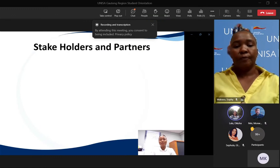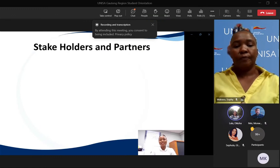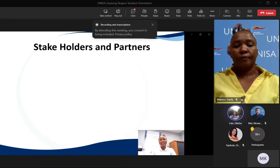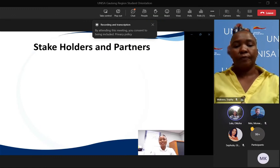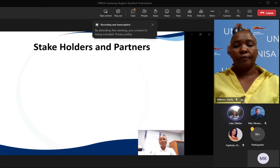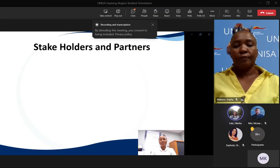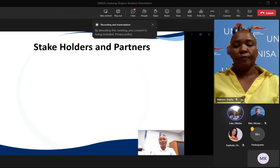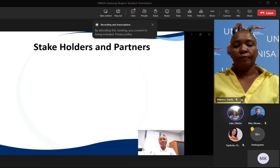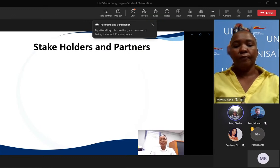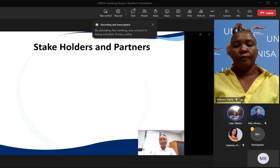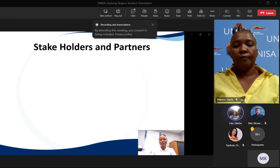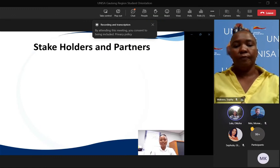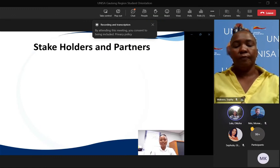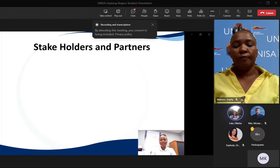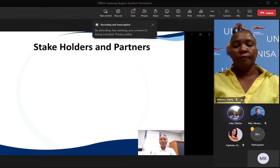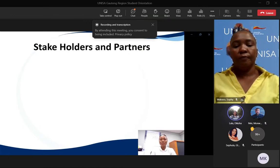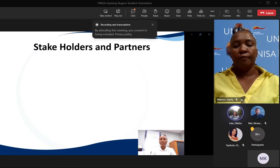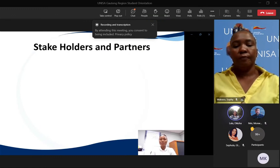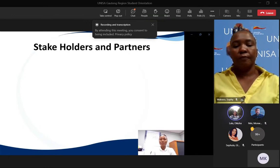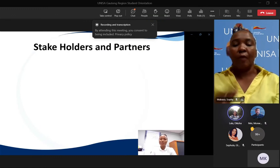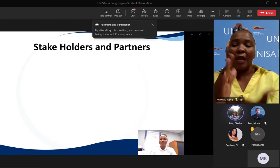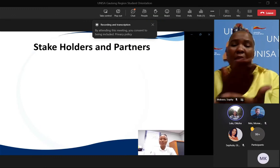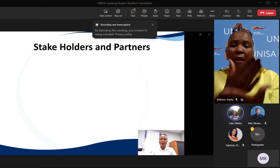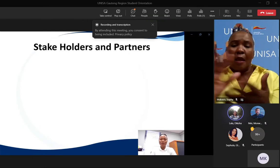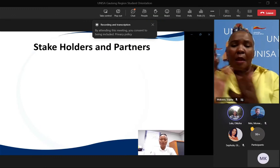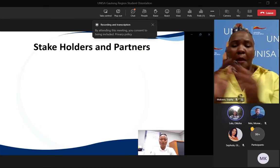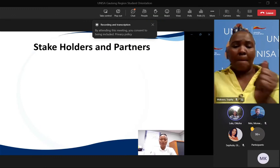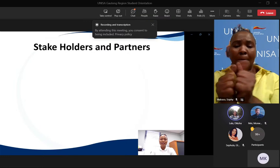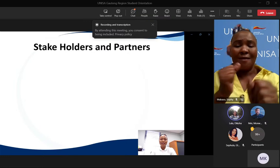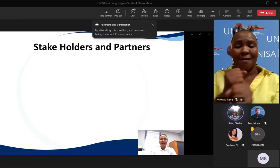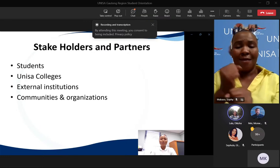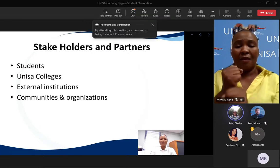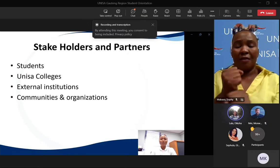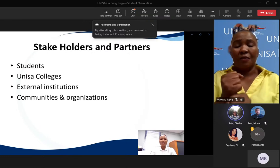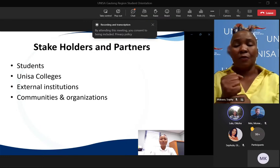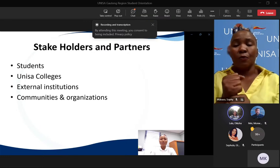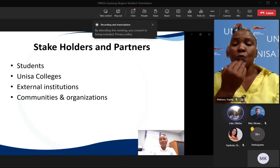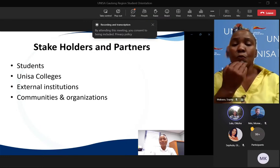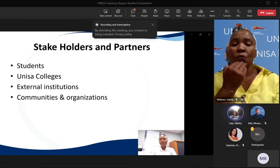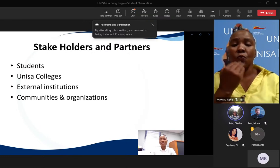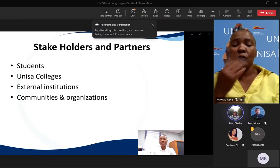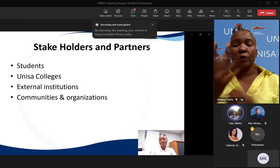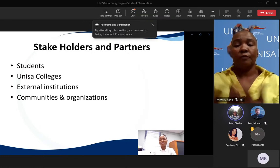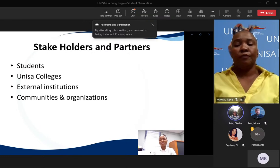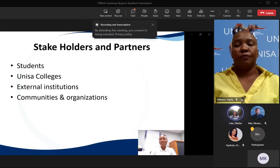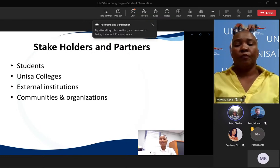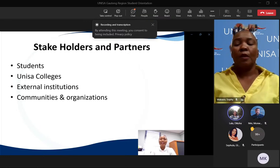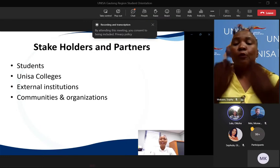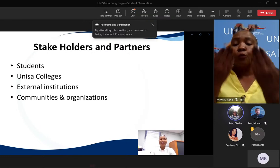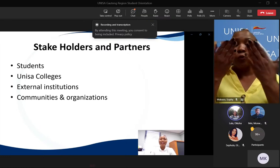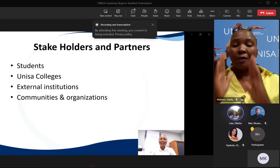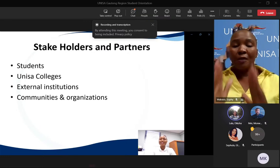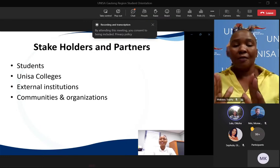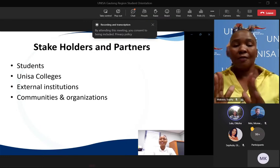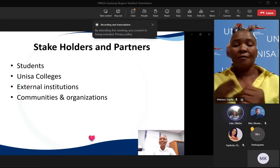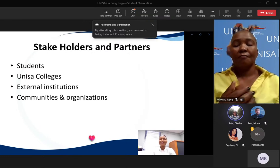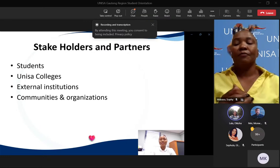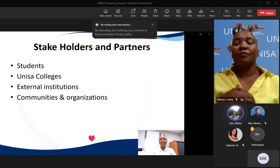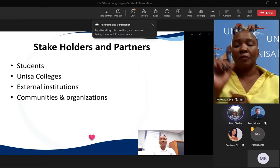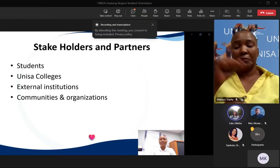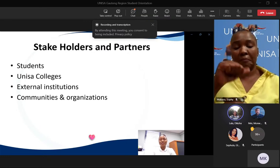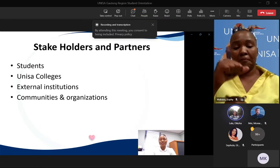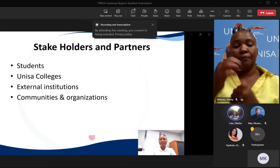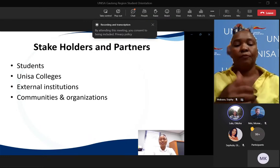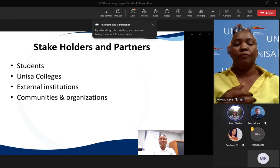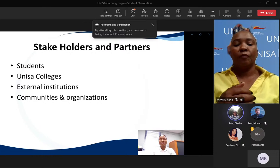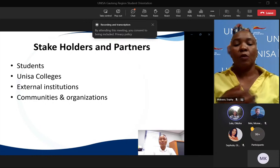who are our stakeholders and partners who do we normally work with we work with our students of course and